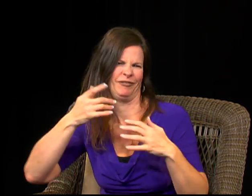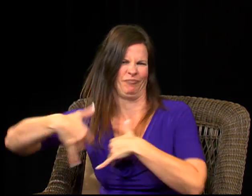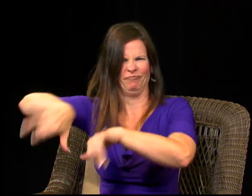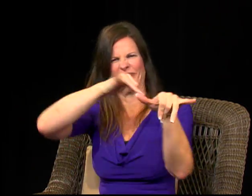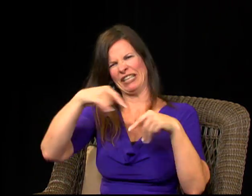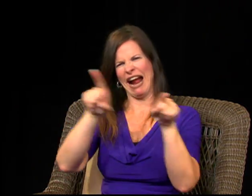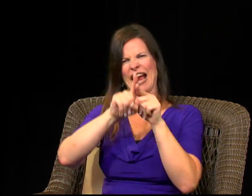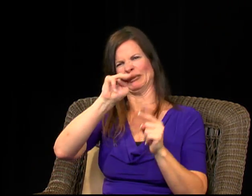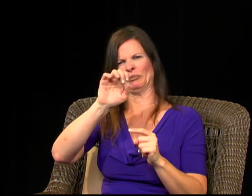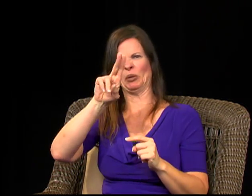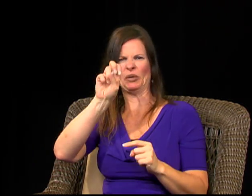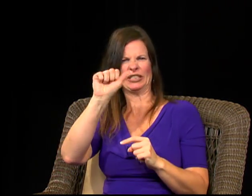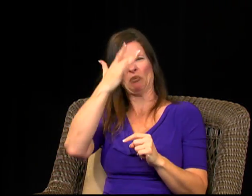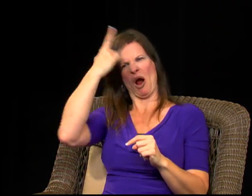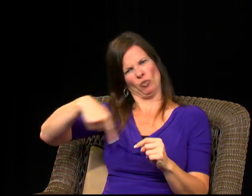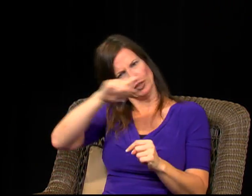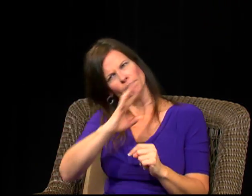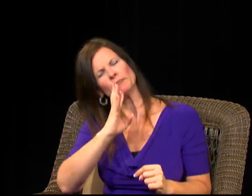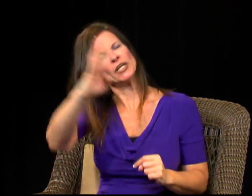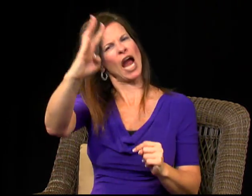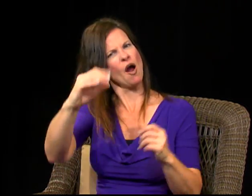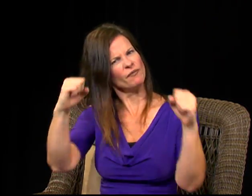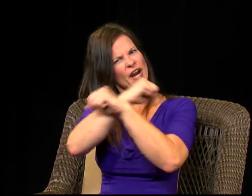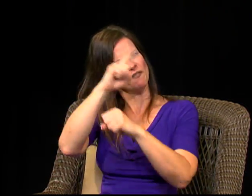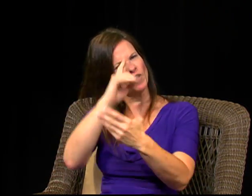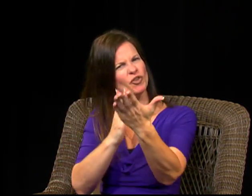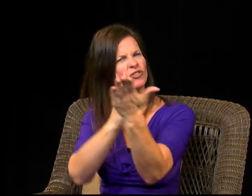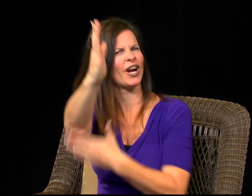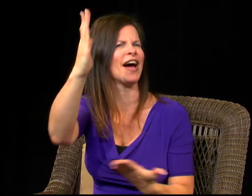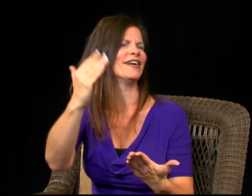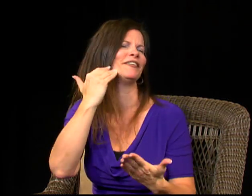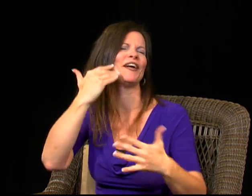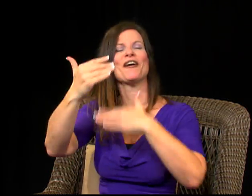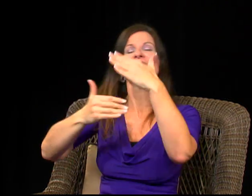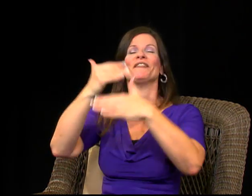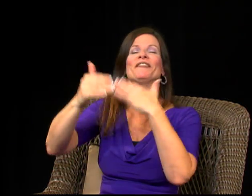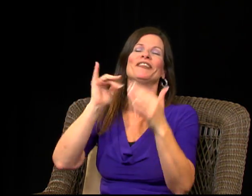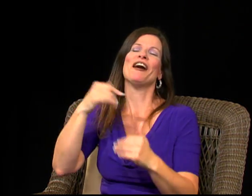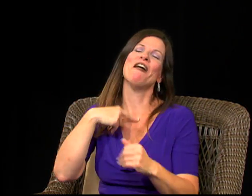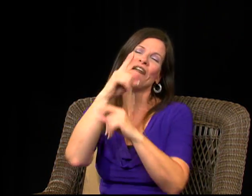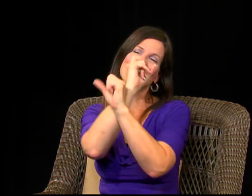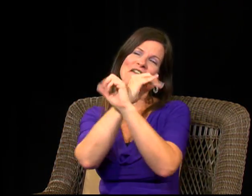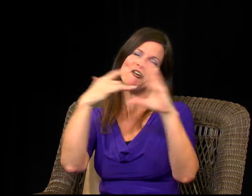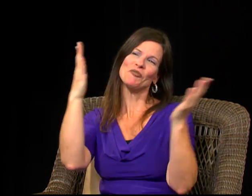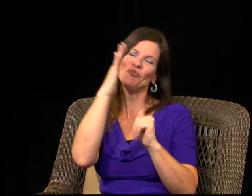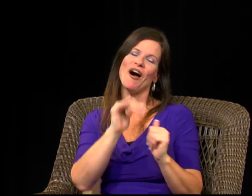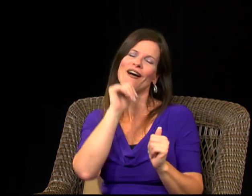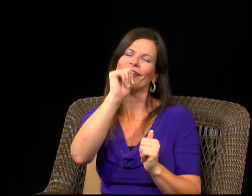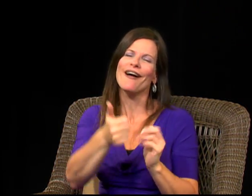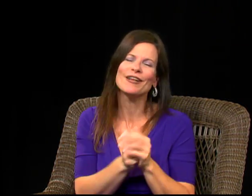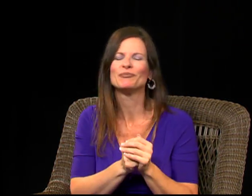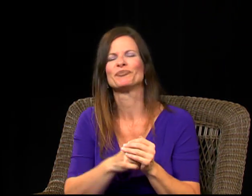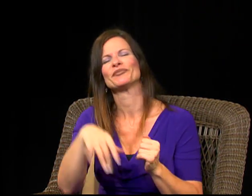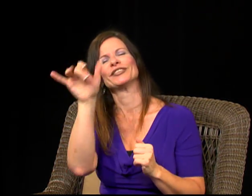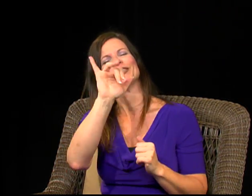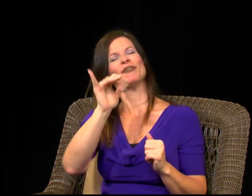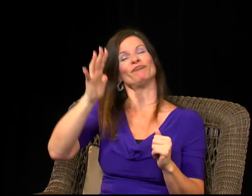consistently put labels on them and put them down for that type of strength. So I really felt like Medusa